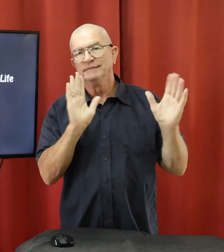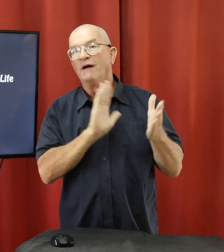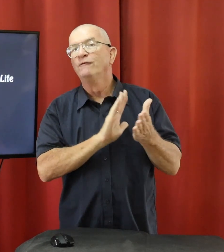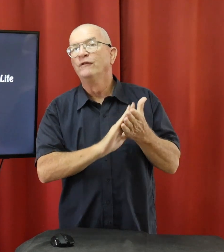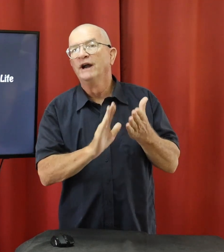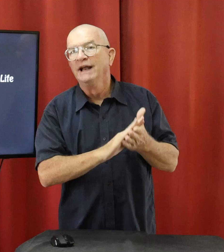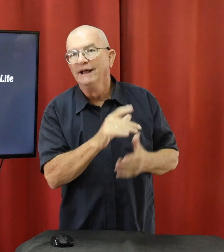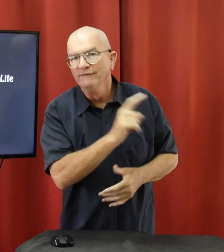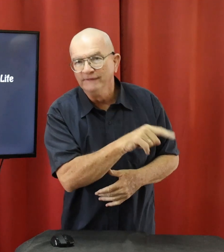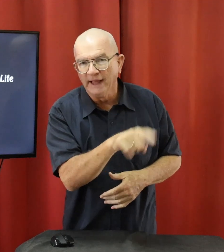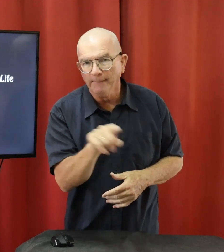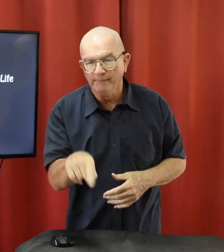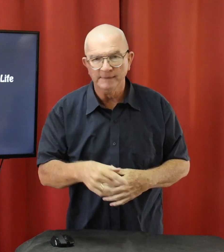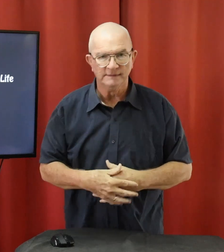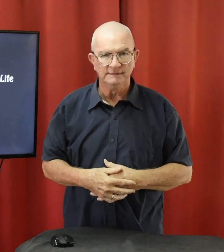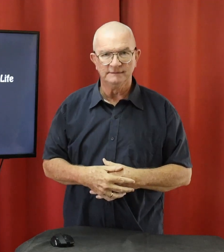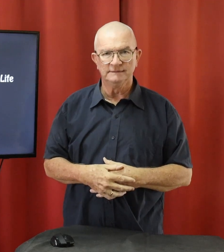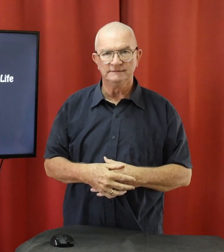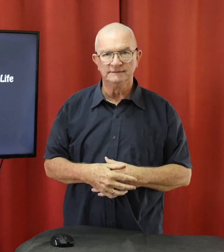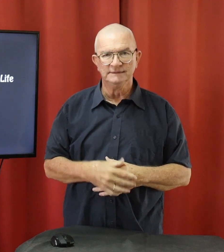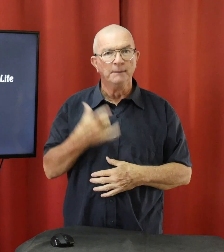day. Forgive them.